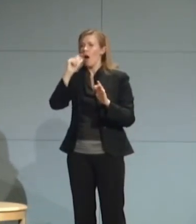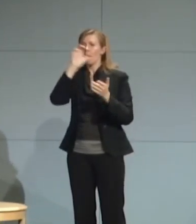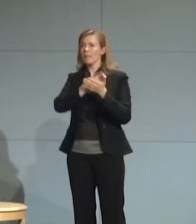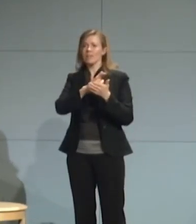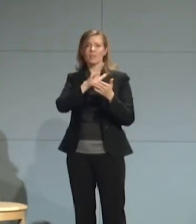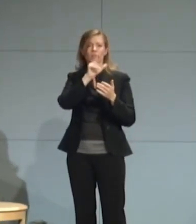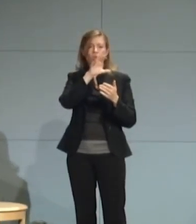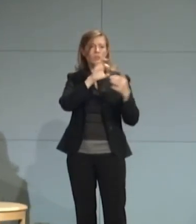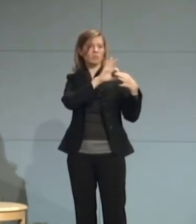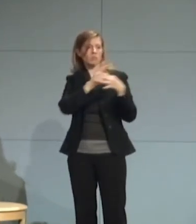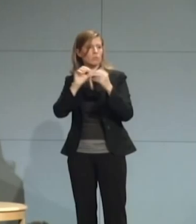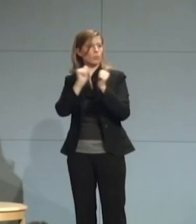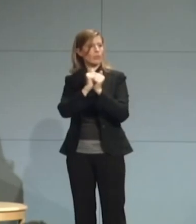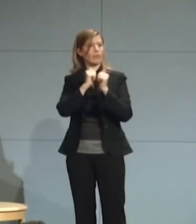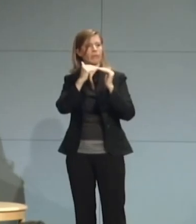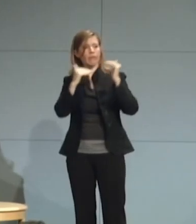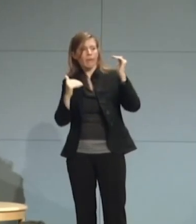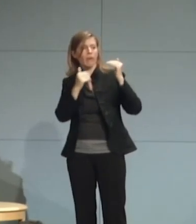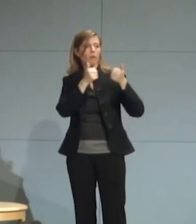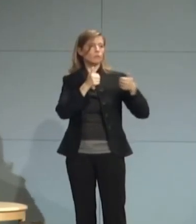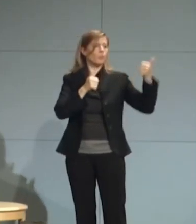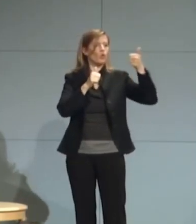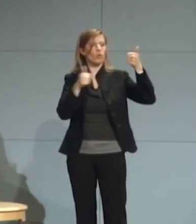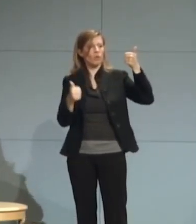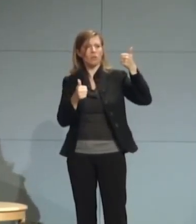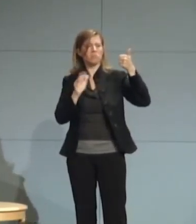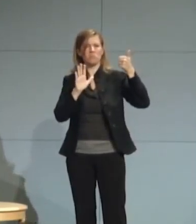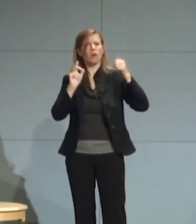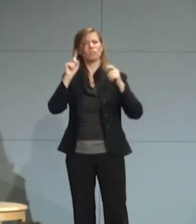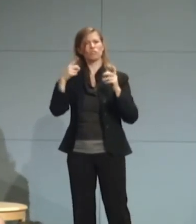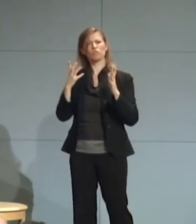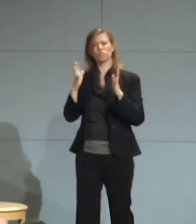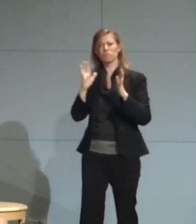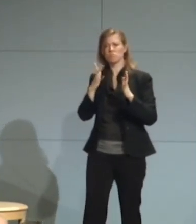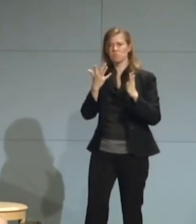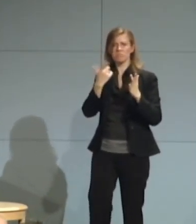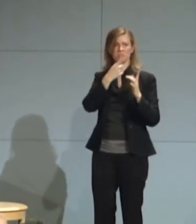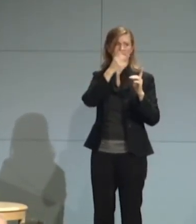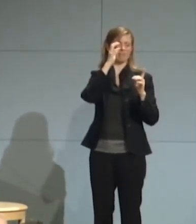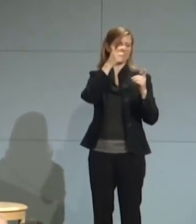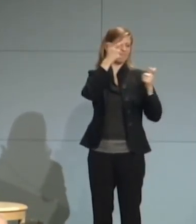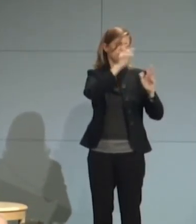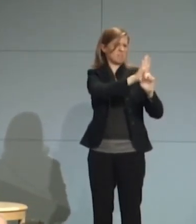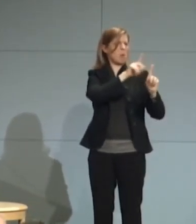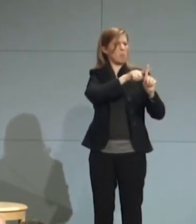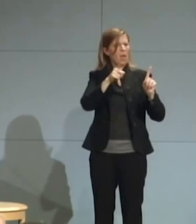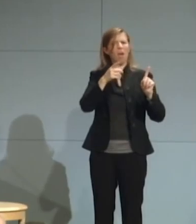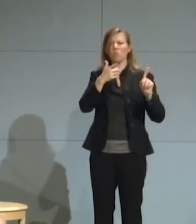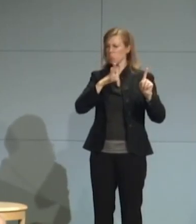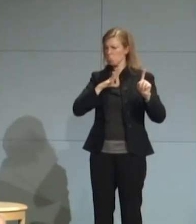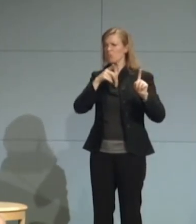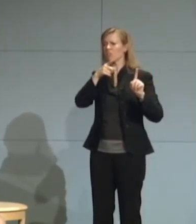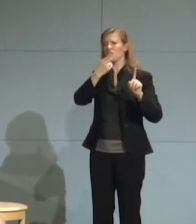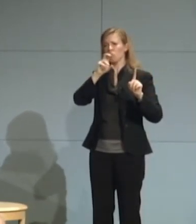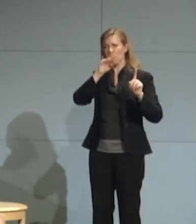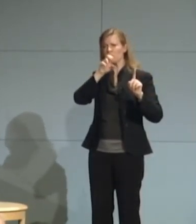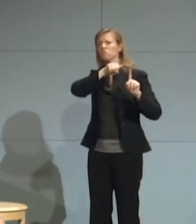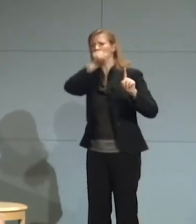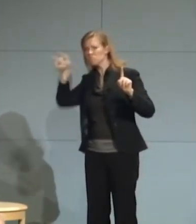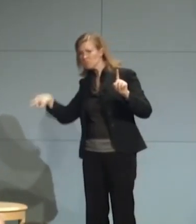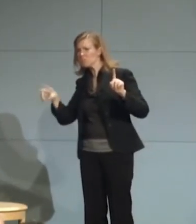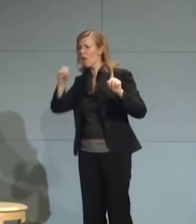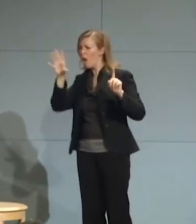have rights. That's why they are held in bondage. And so several generations of Americans grow up believing